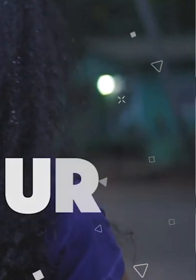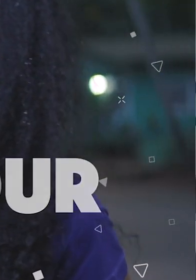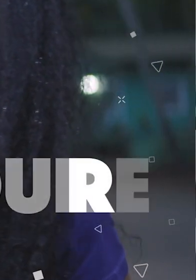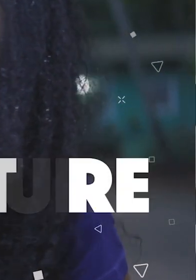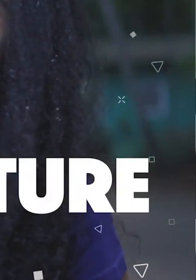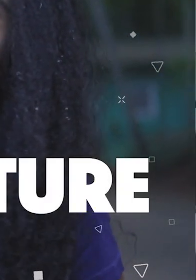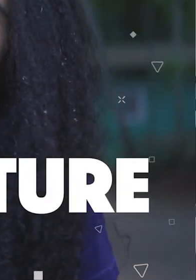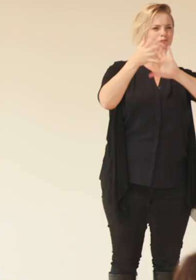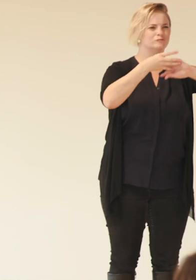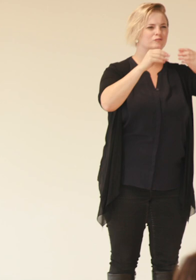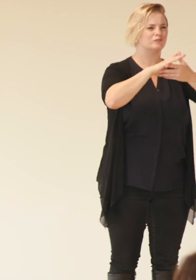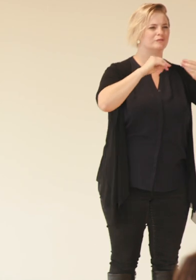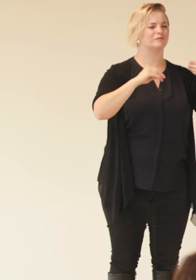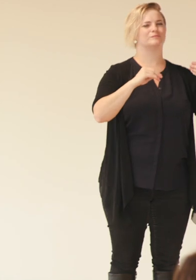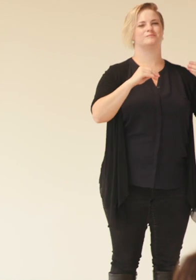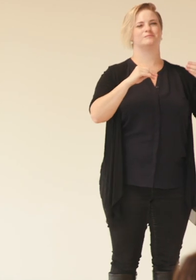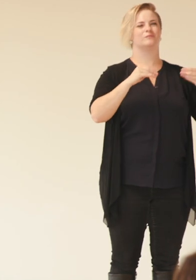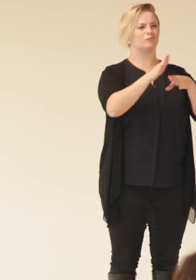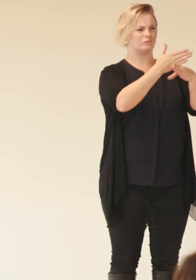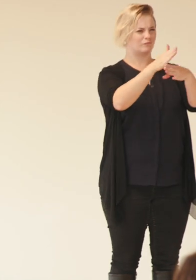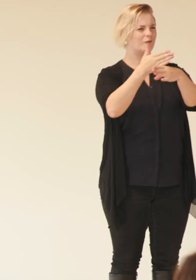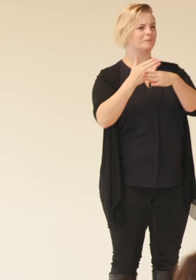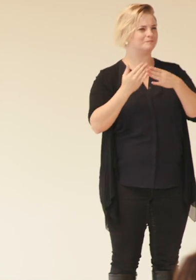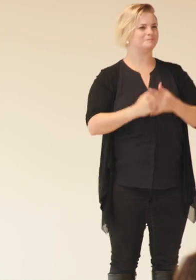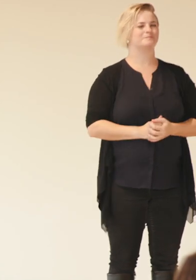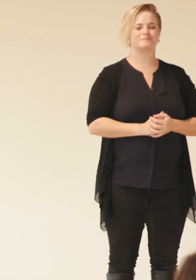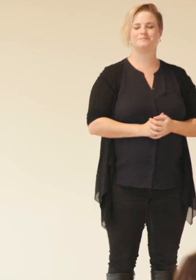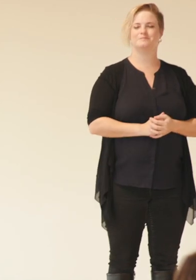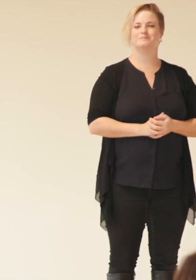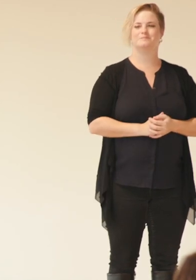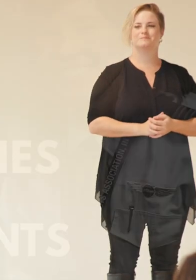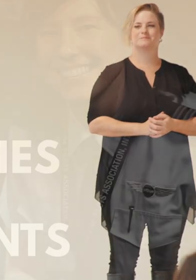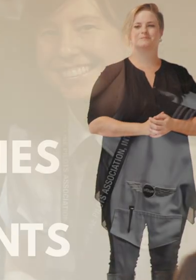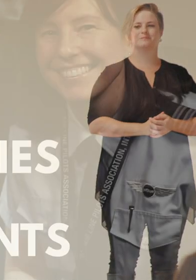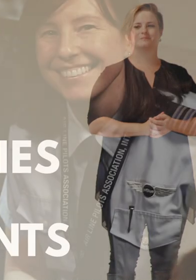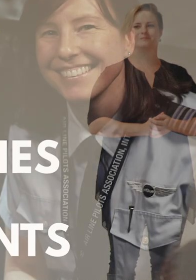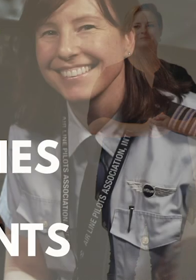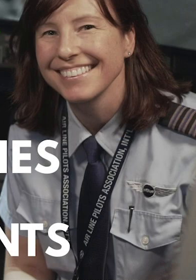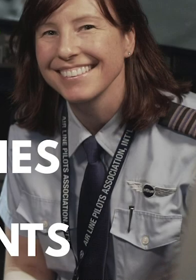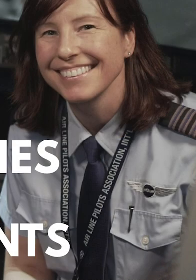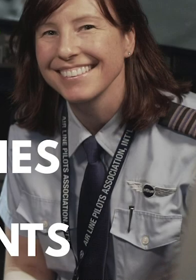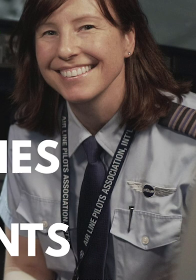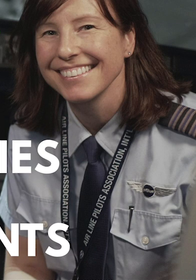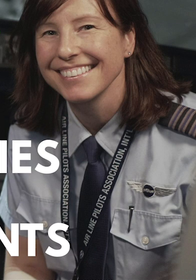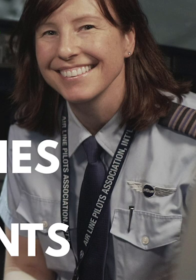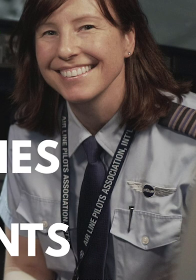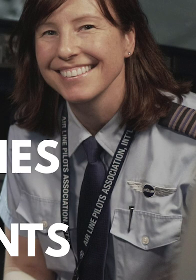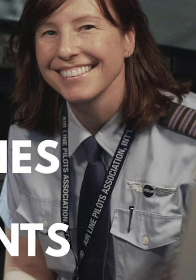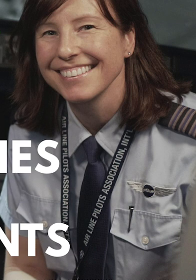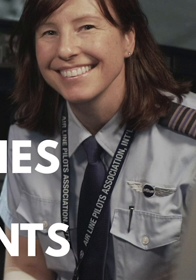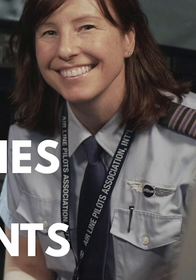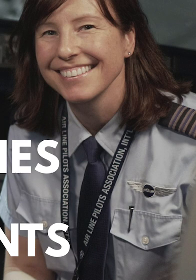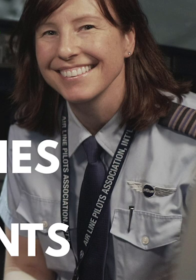and storytelling. And so I've been to 10 countries, 21 cities,